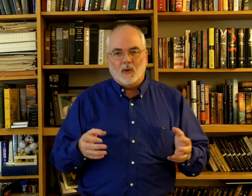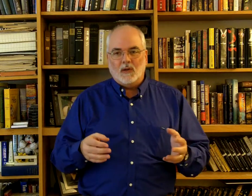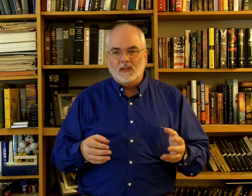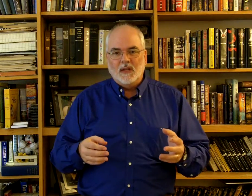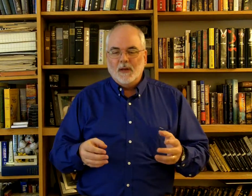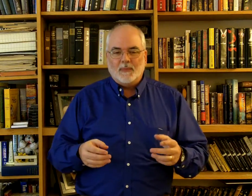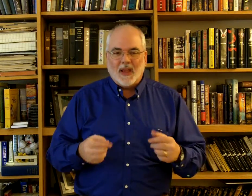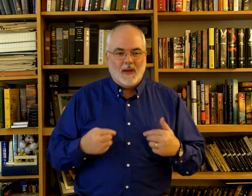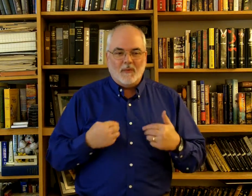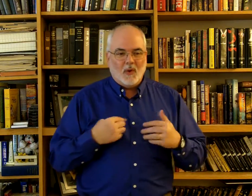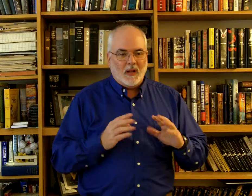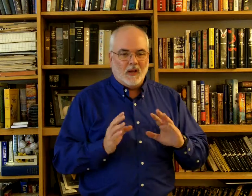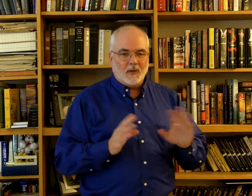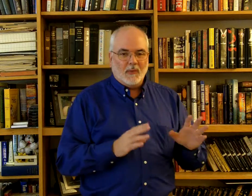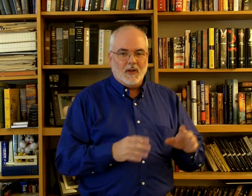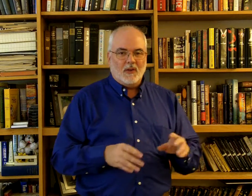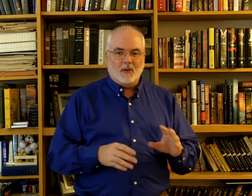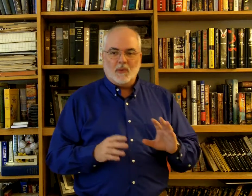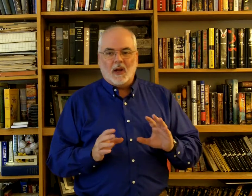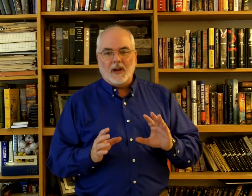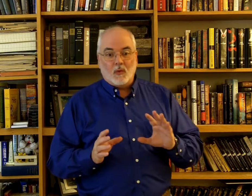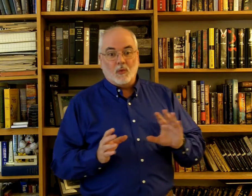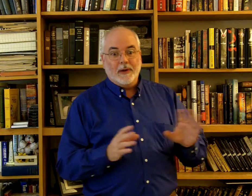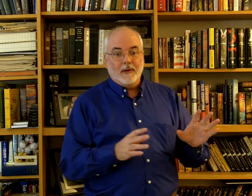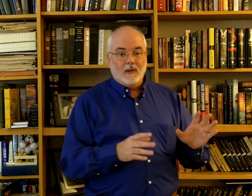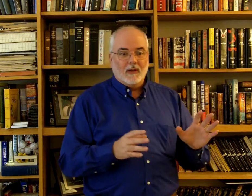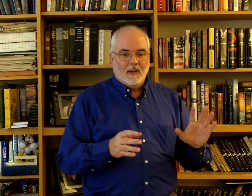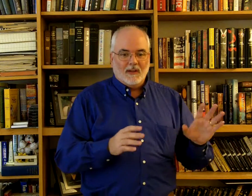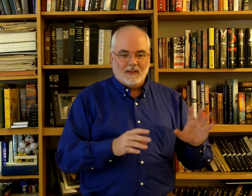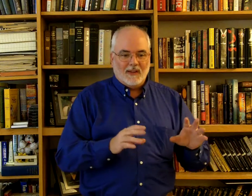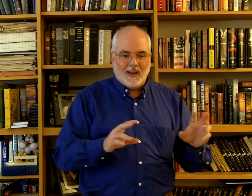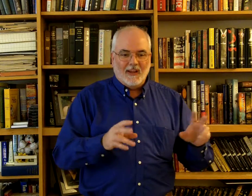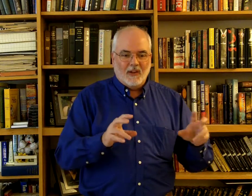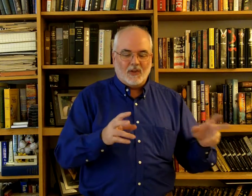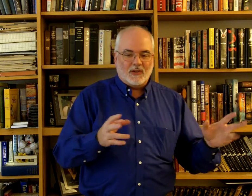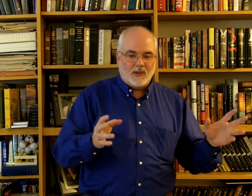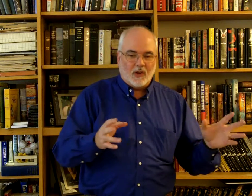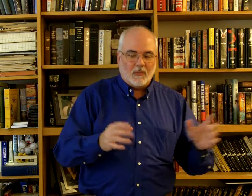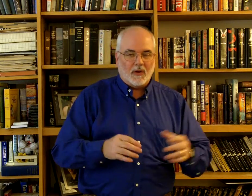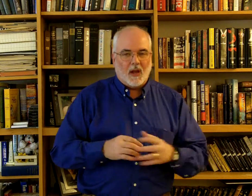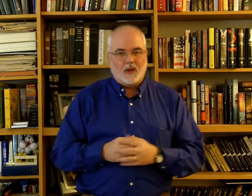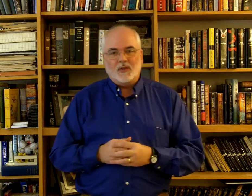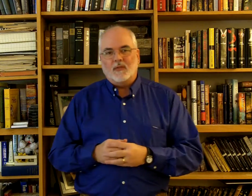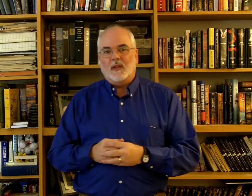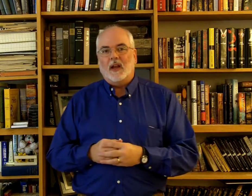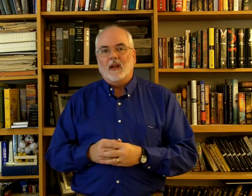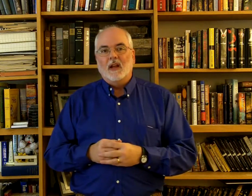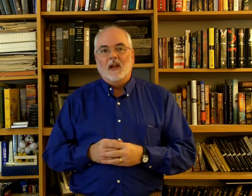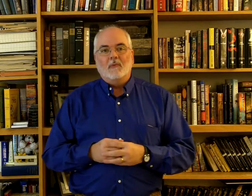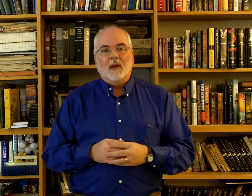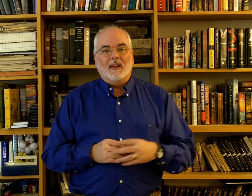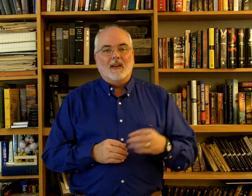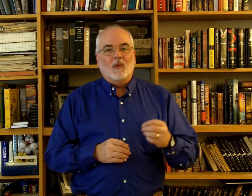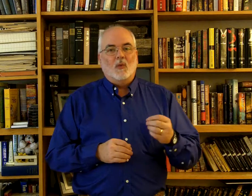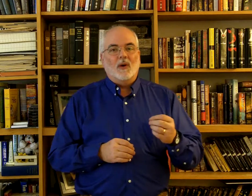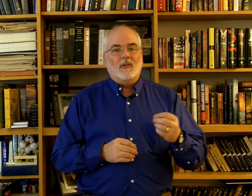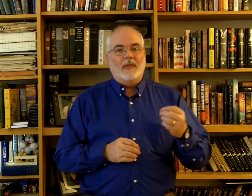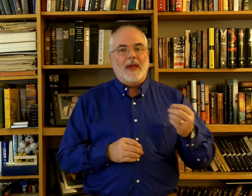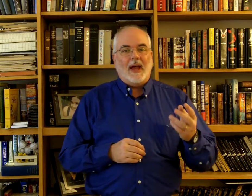words. I'm no English major. There's probably a real English terminology for that. But the word that